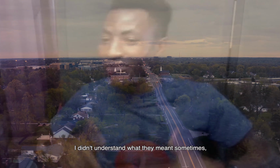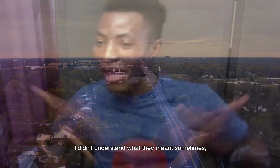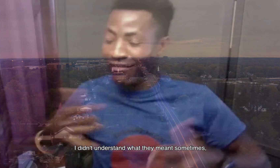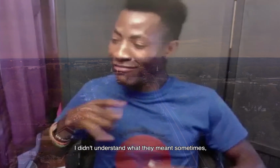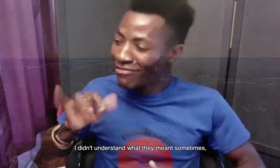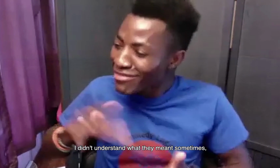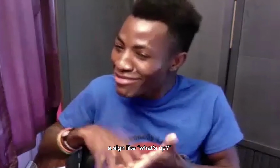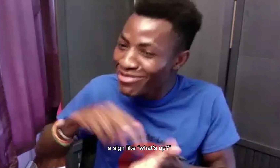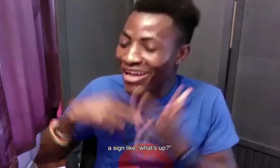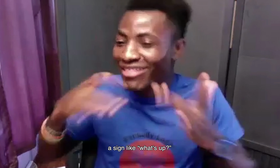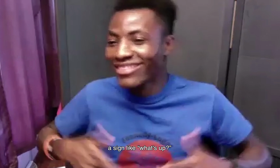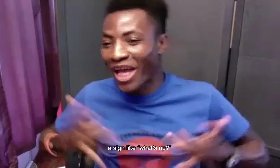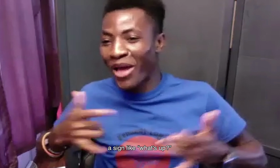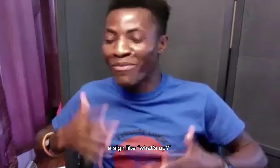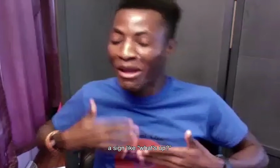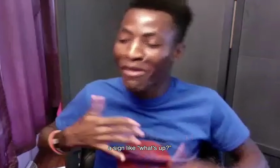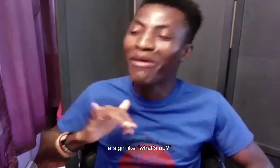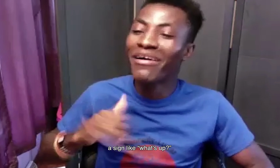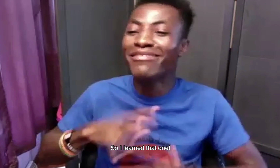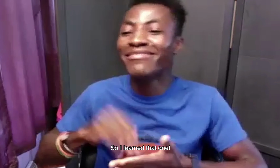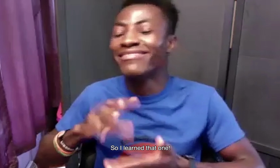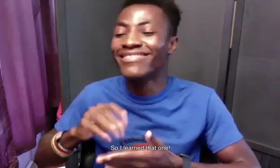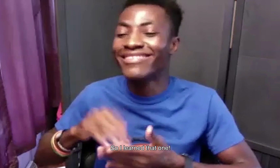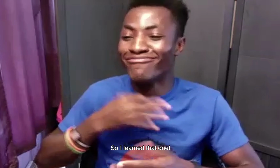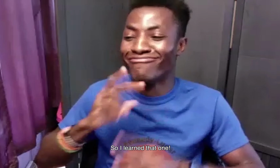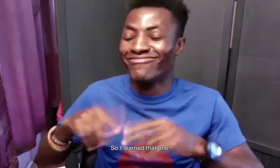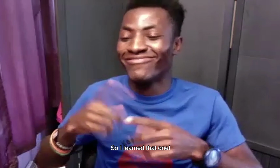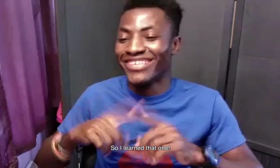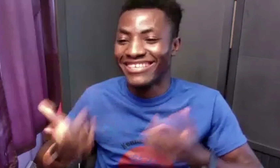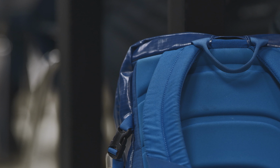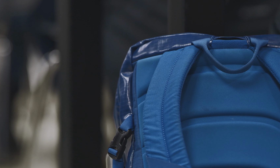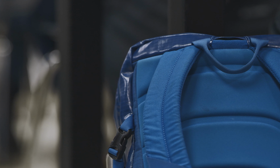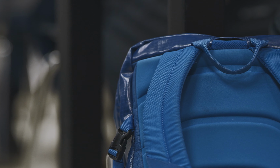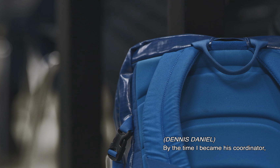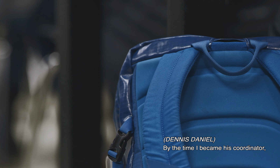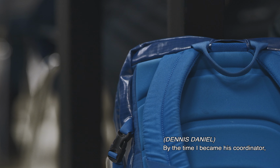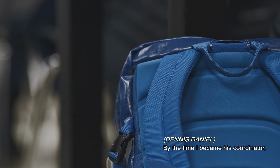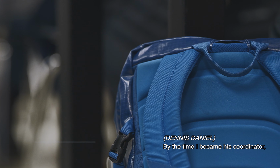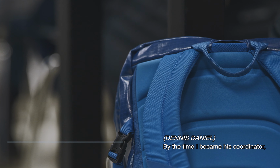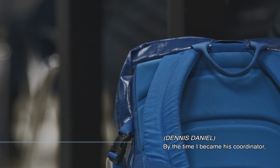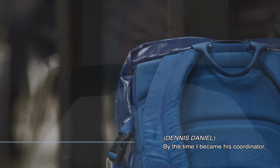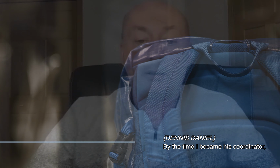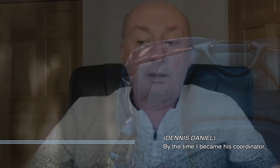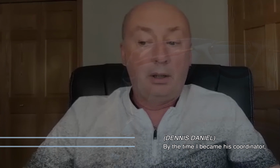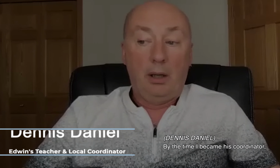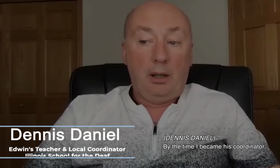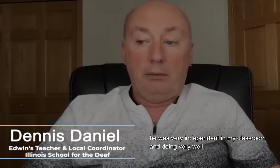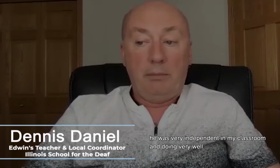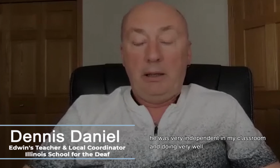sometimes. A sign like, what's up? So I learned that one. By the time I became his coordinator, he